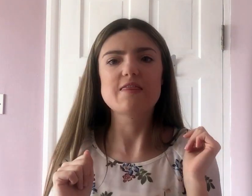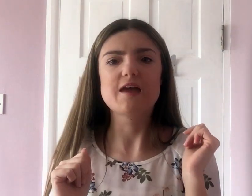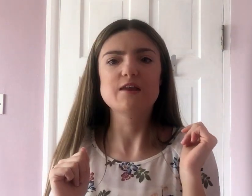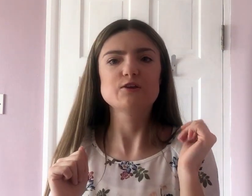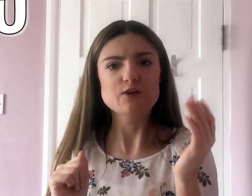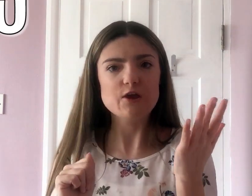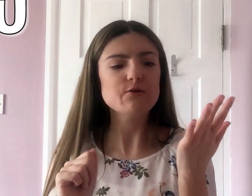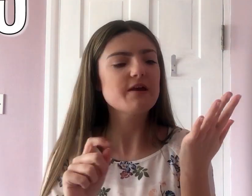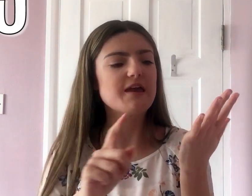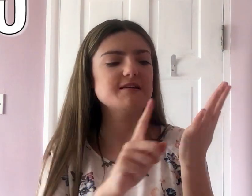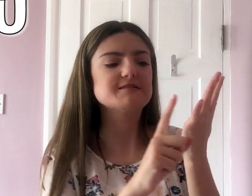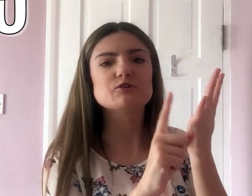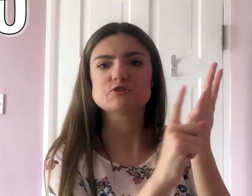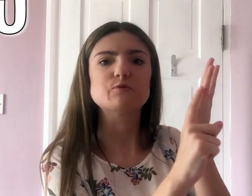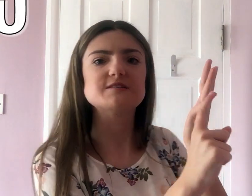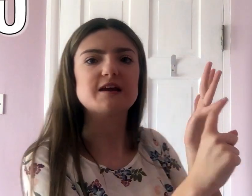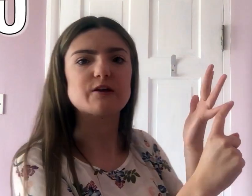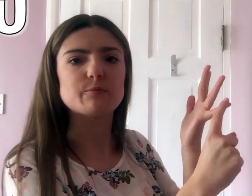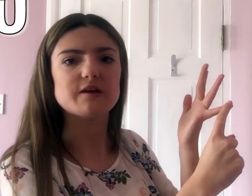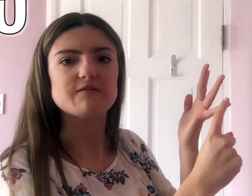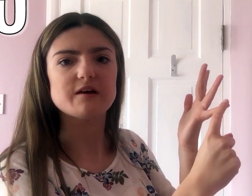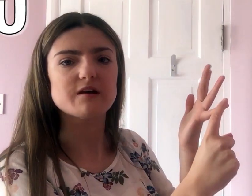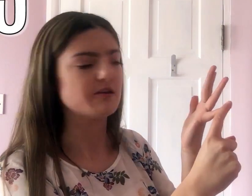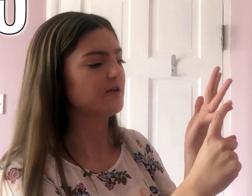then U is just pointing at your pinky finger, U.